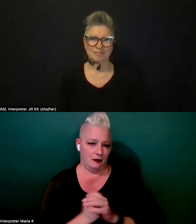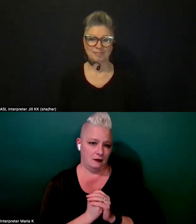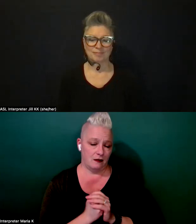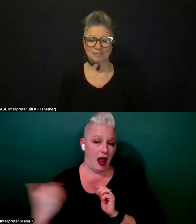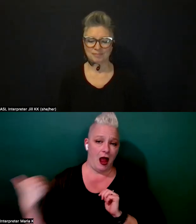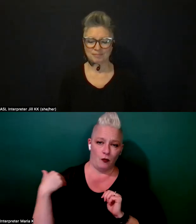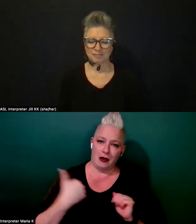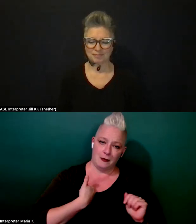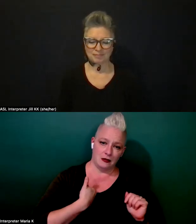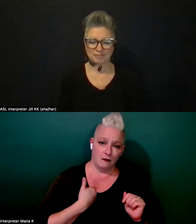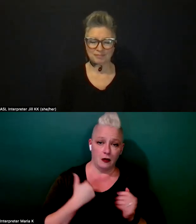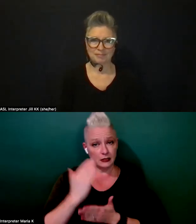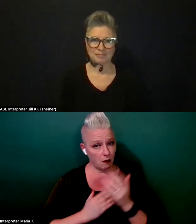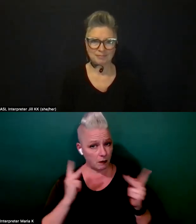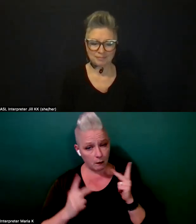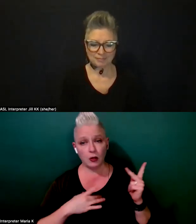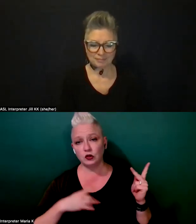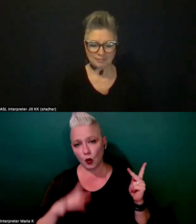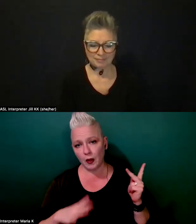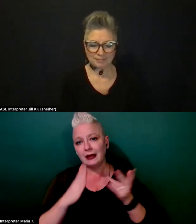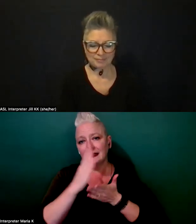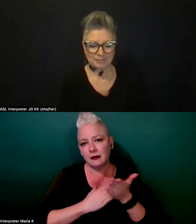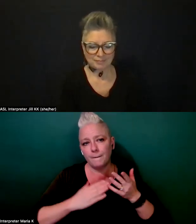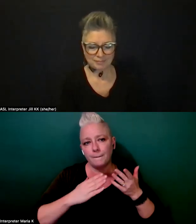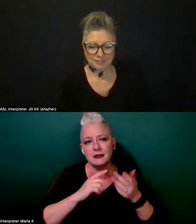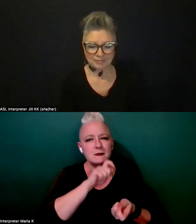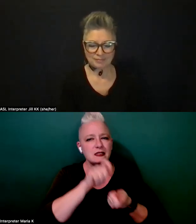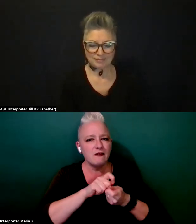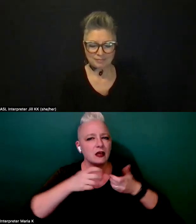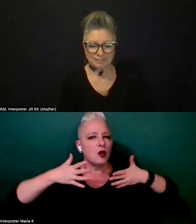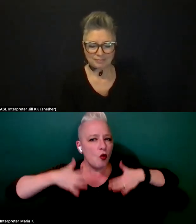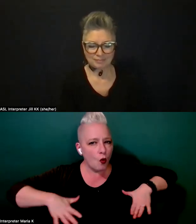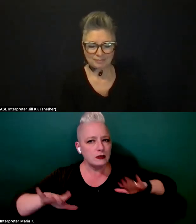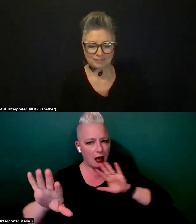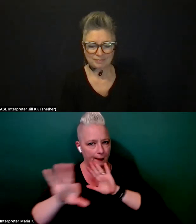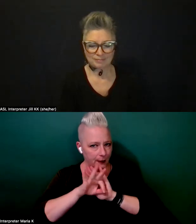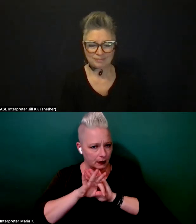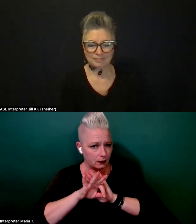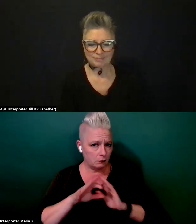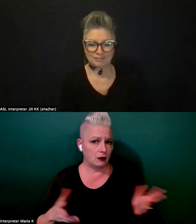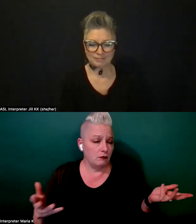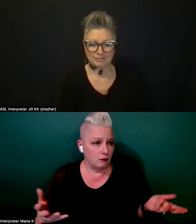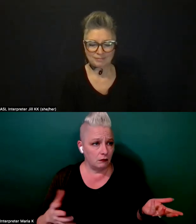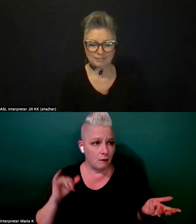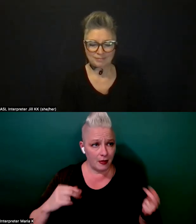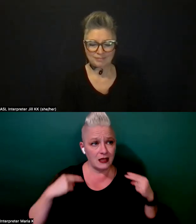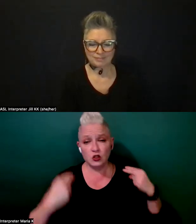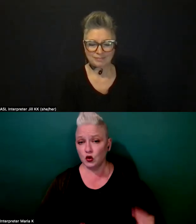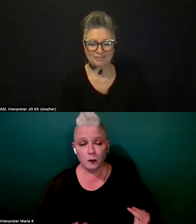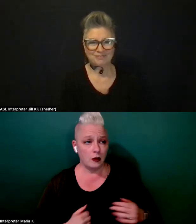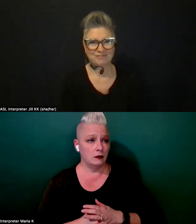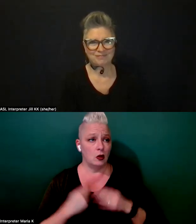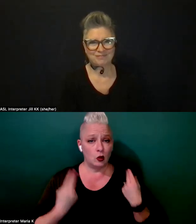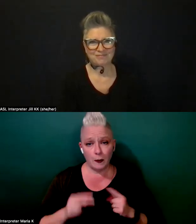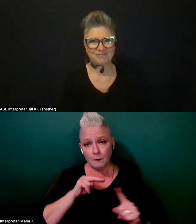time because like certain people don't like certain pieces I choose, but that's, being human and human perception and